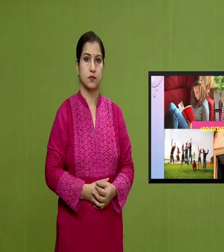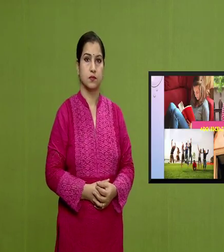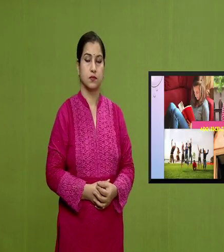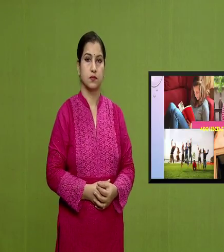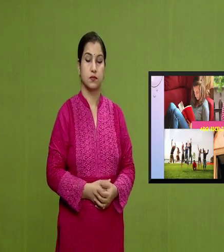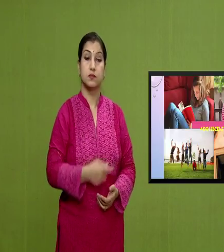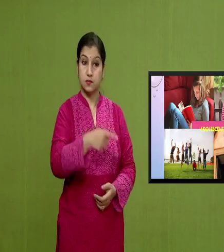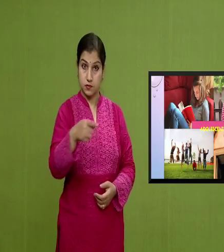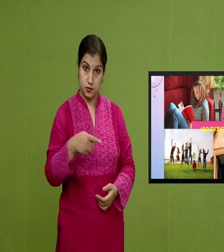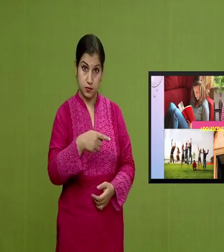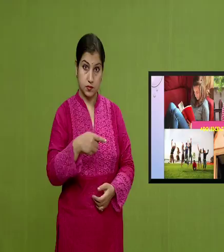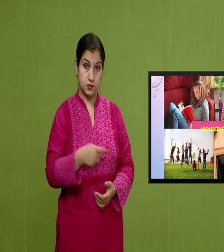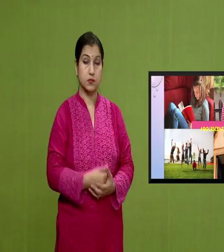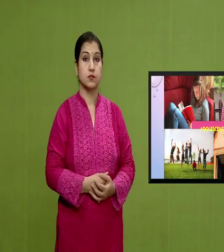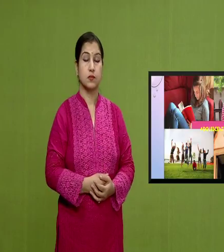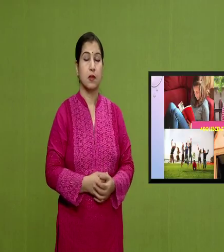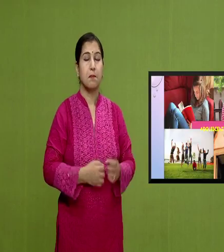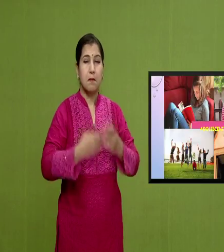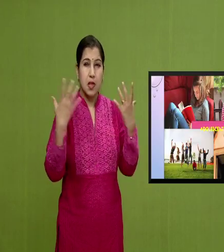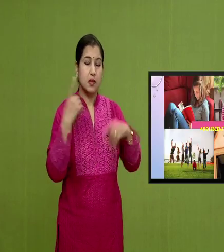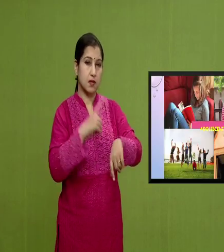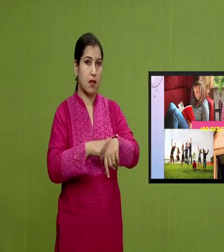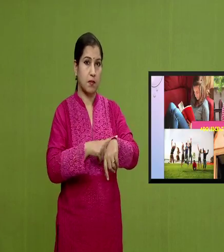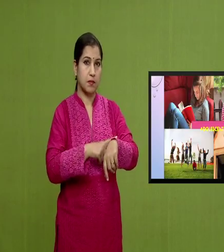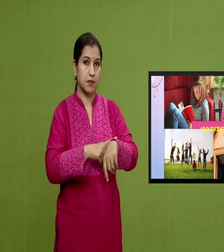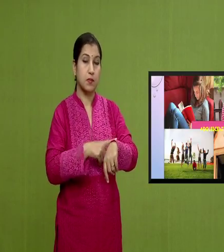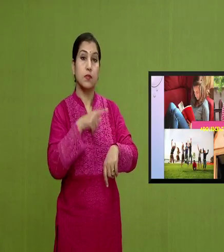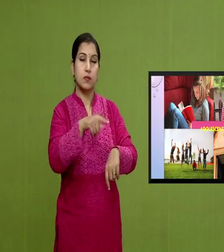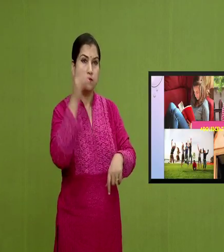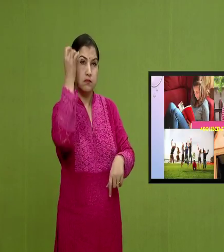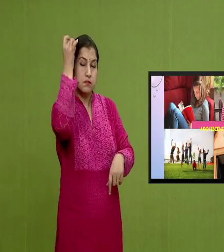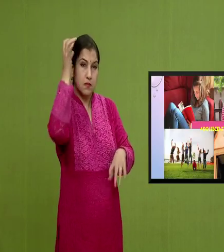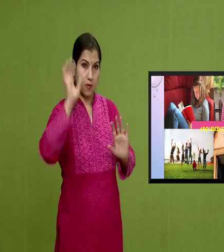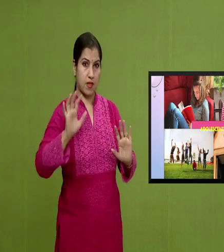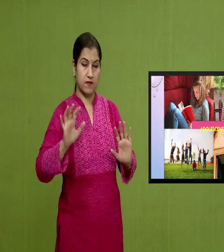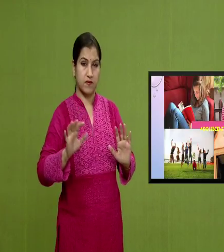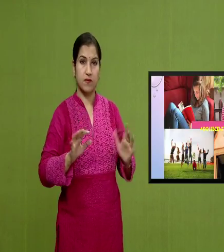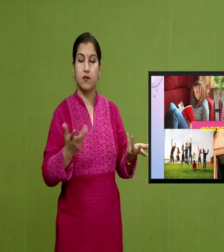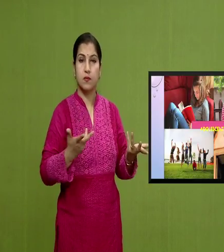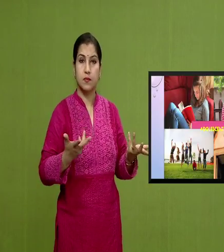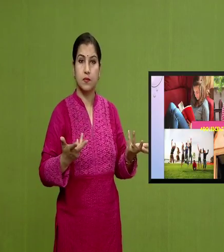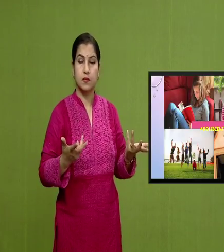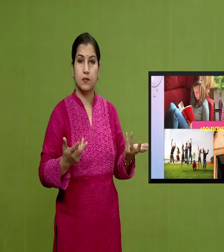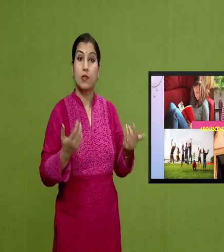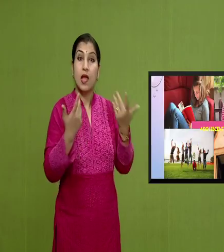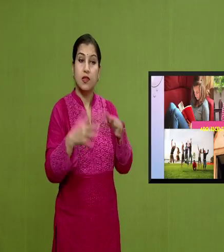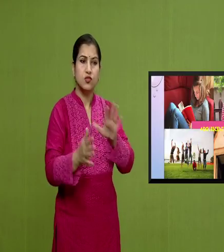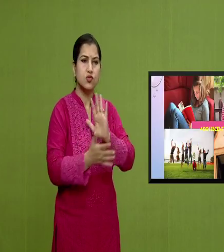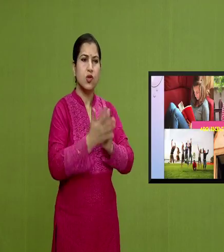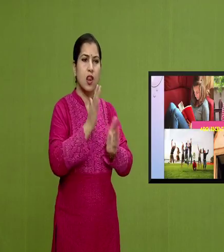They many a times are aggressive to take any challenge